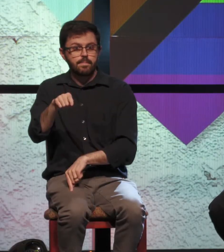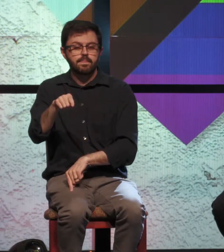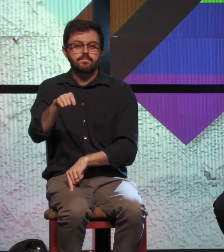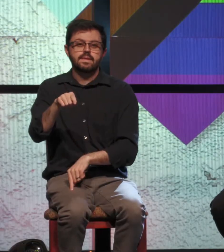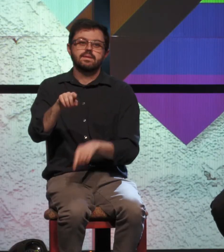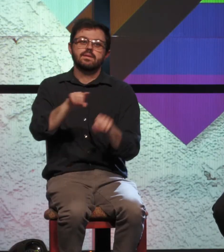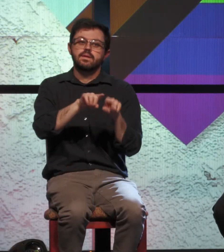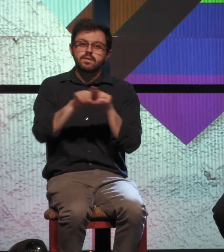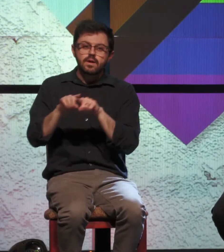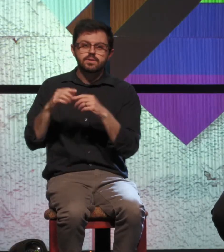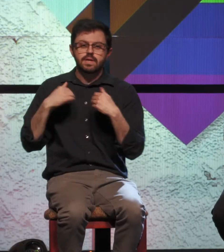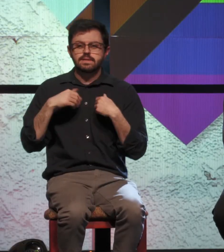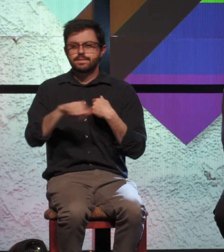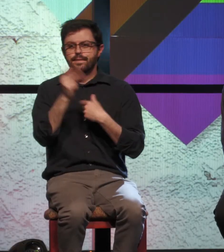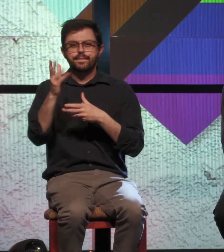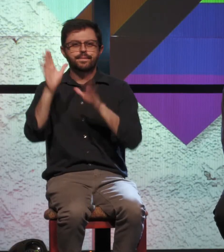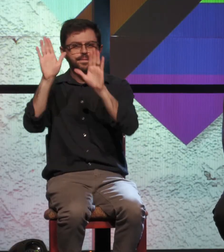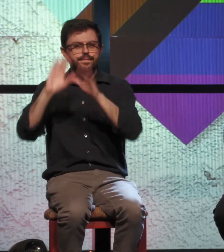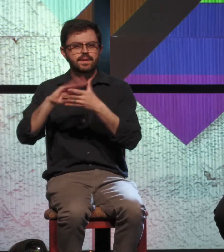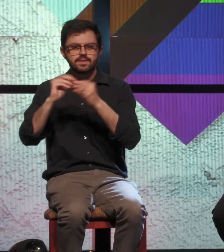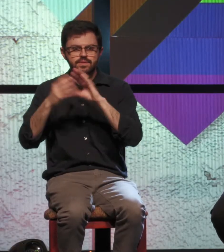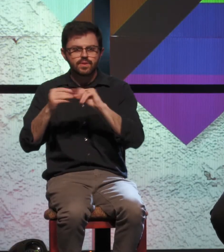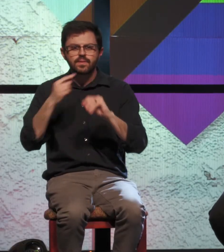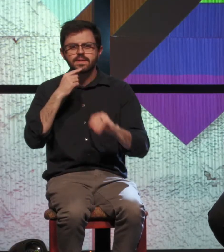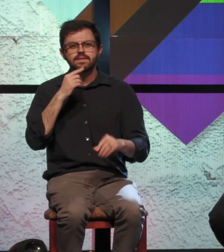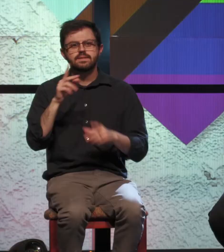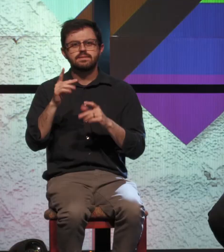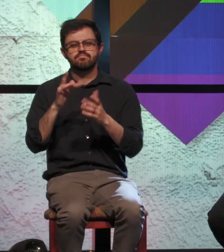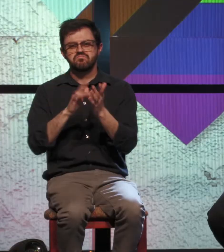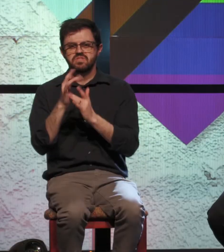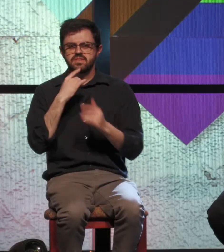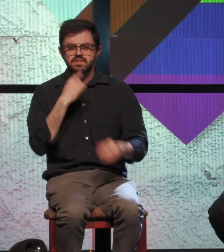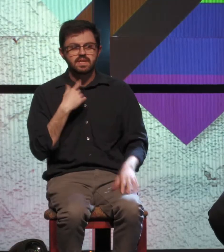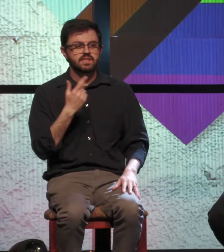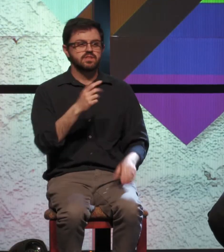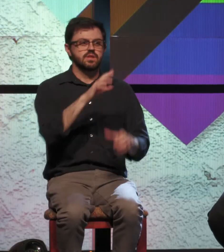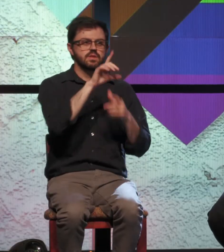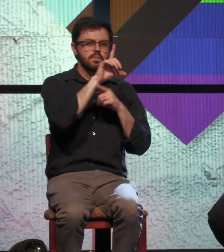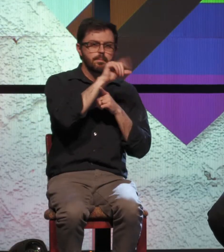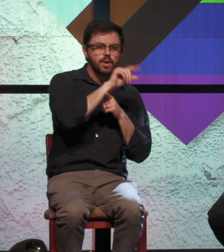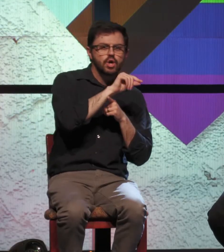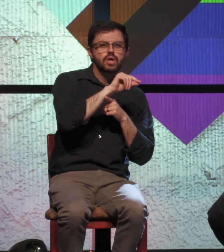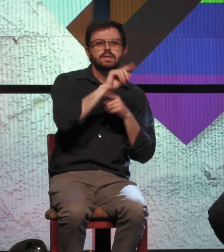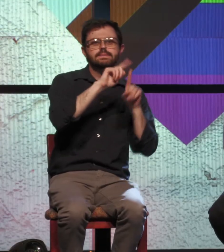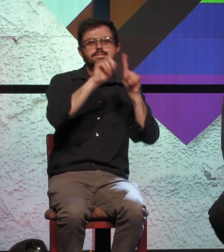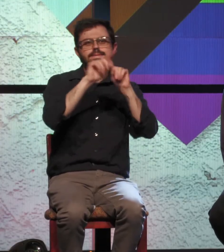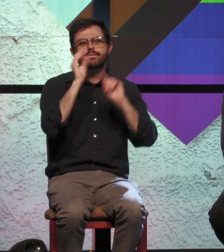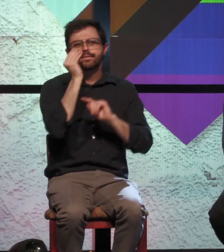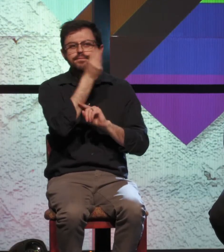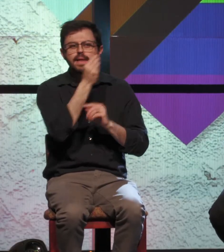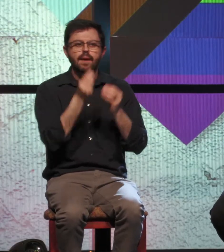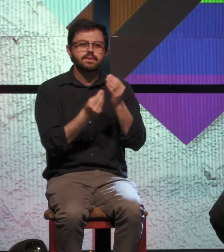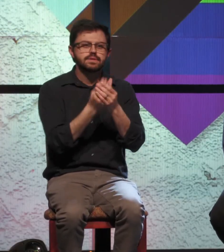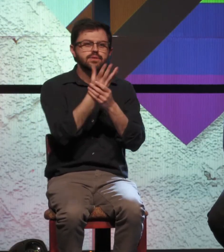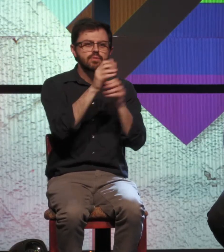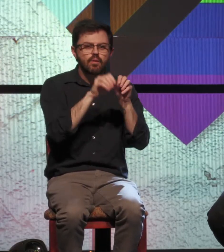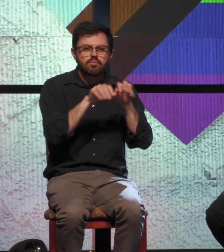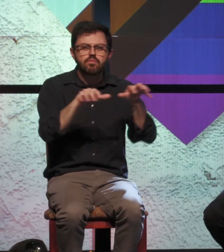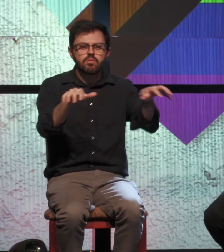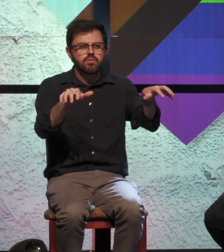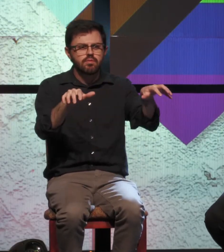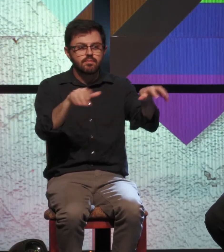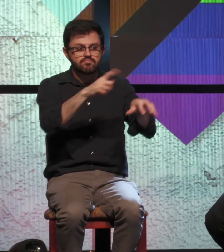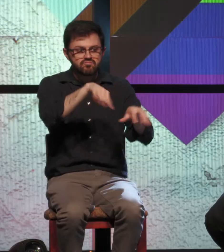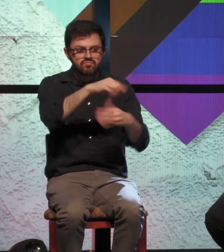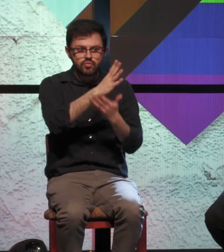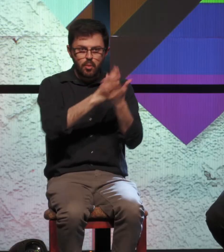great story where he says, consider the birds of the air and the lilies of the field, like these creative things that are part of our world that are non-human. Look at